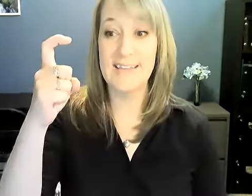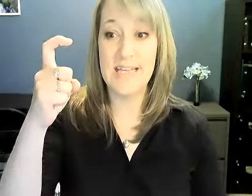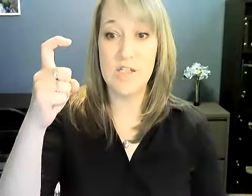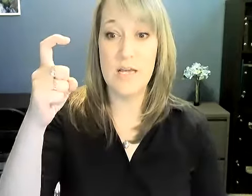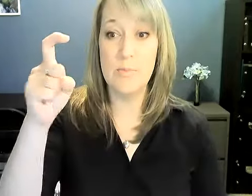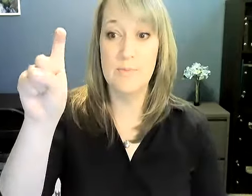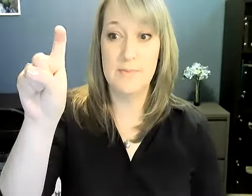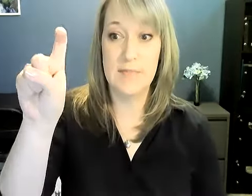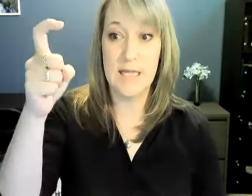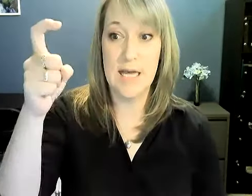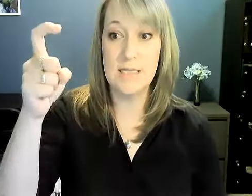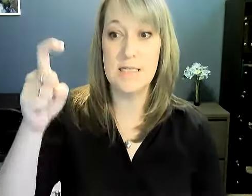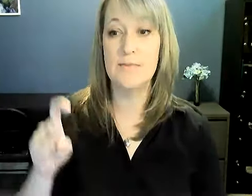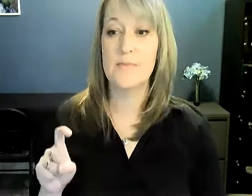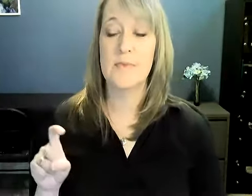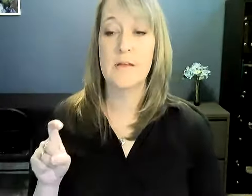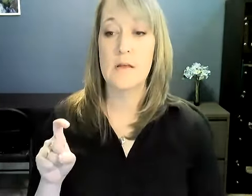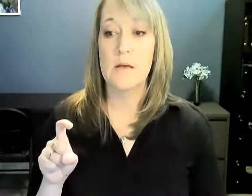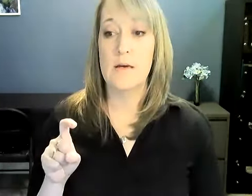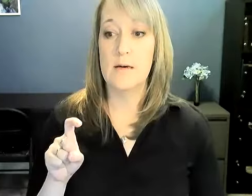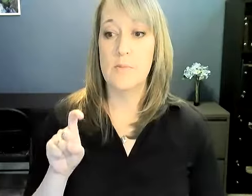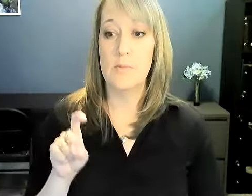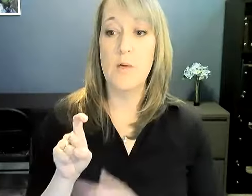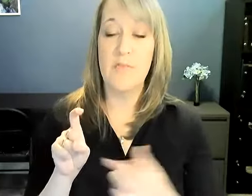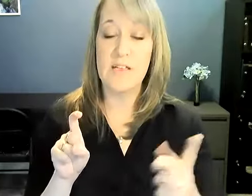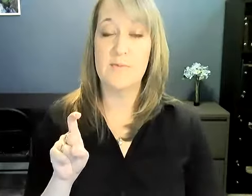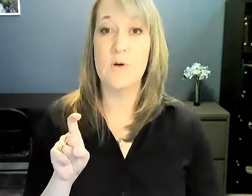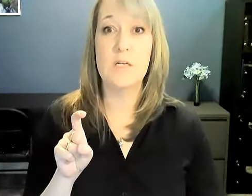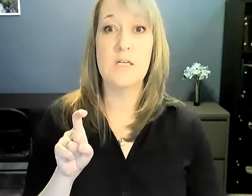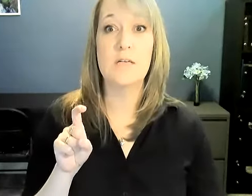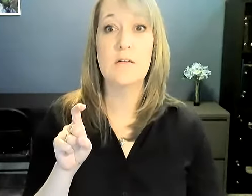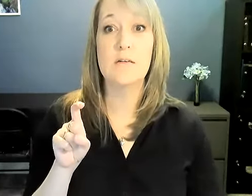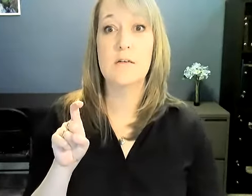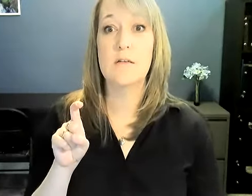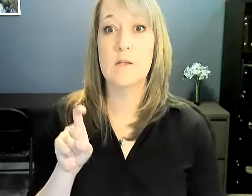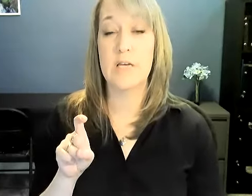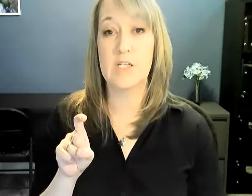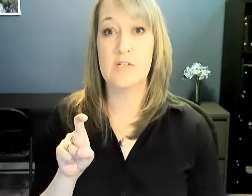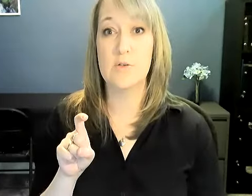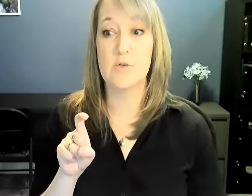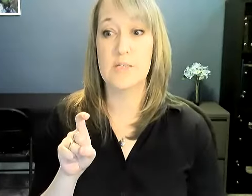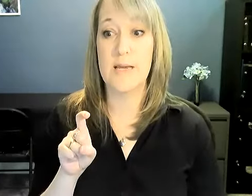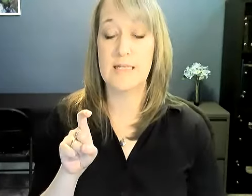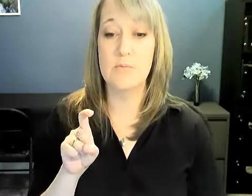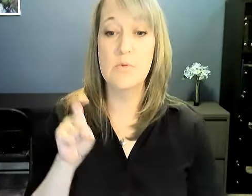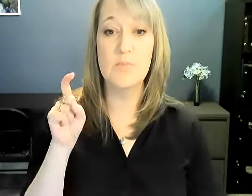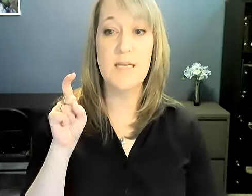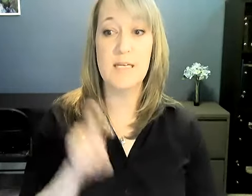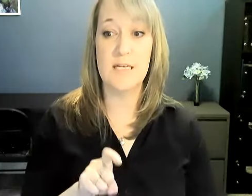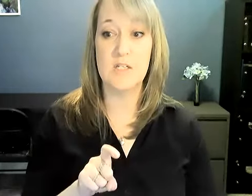hand shape like that. Palm will face forward. The location is neutral space. The movement is just